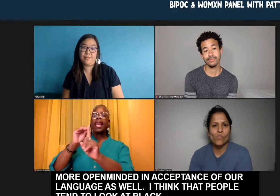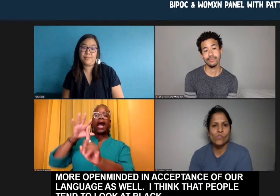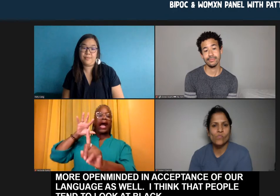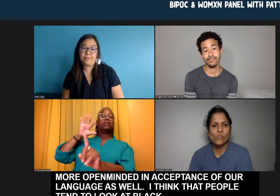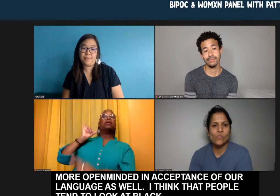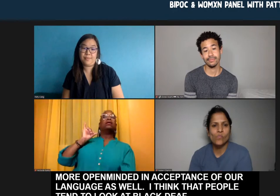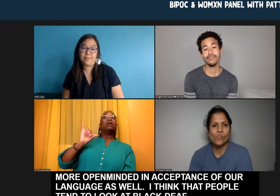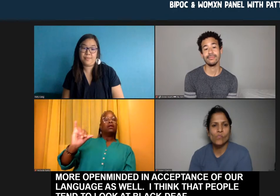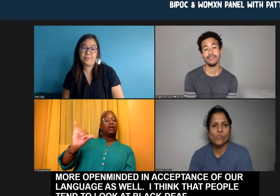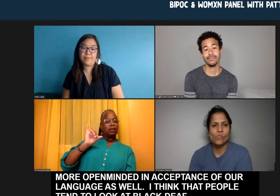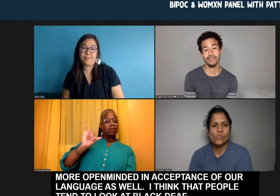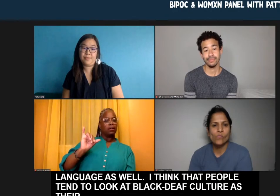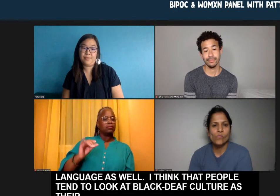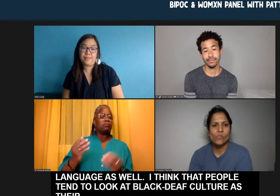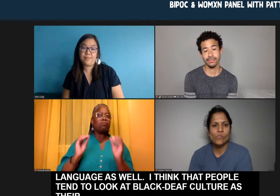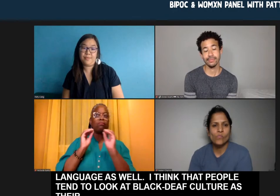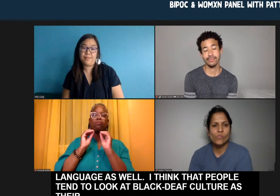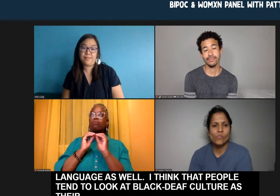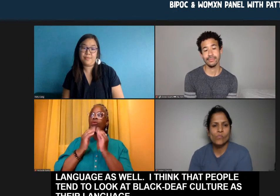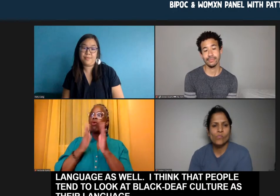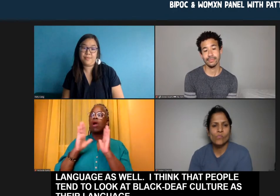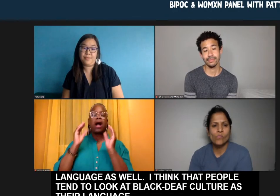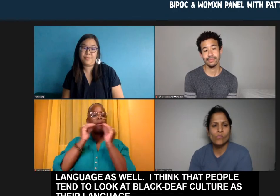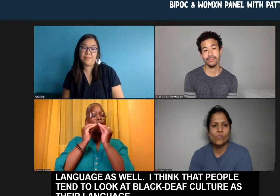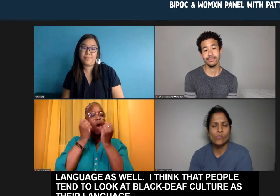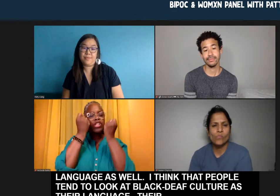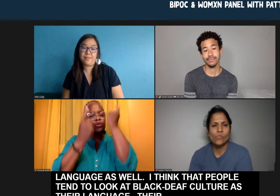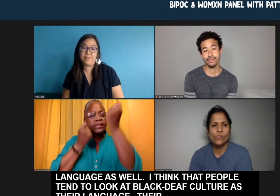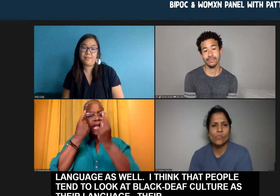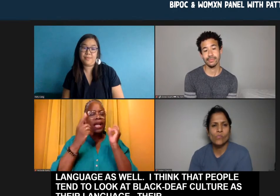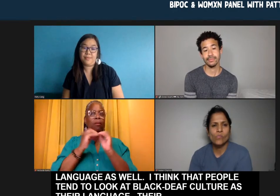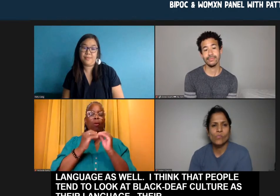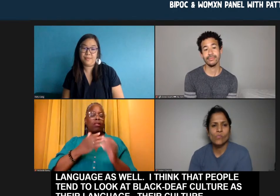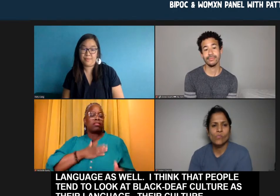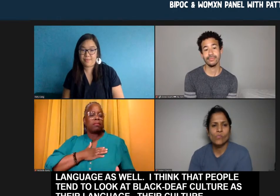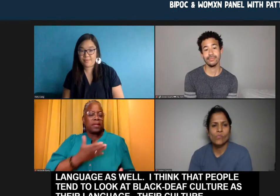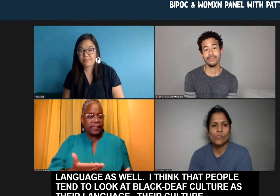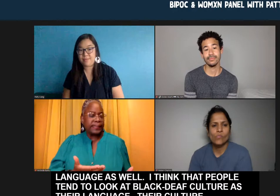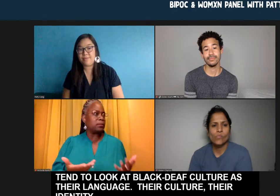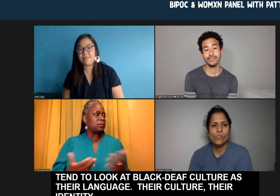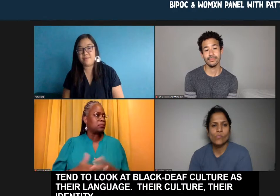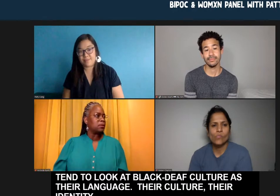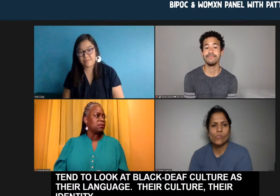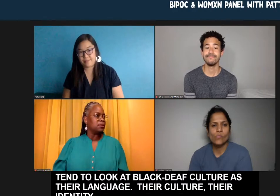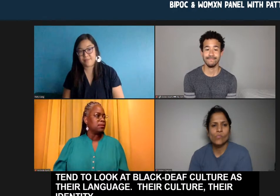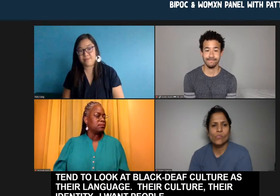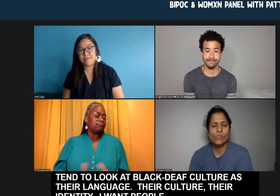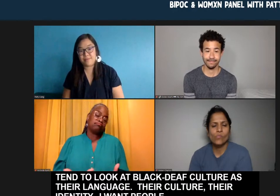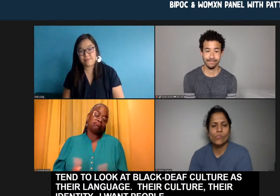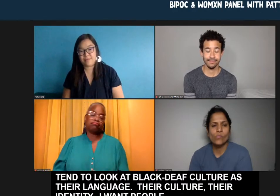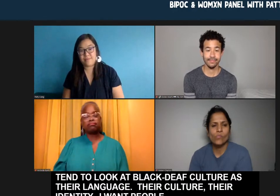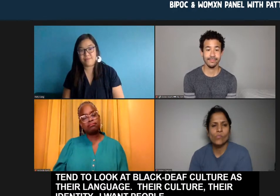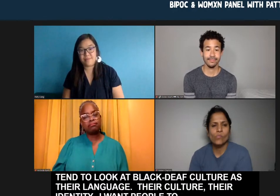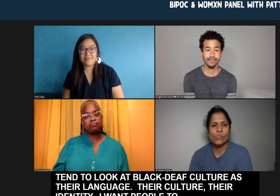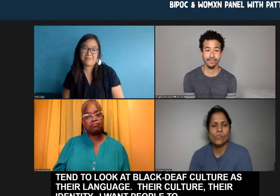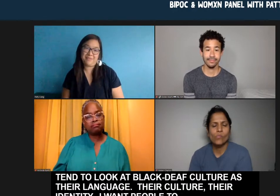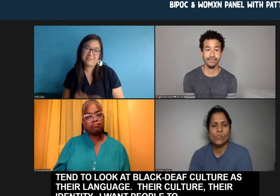language, their culture, their identity. But I want people to have more empathy and understanding and